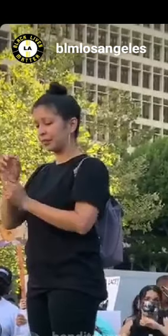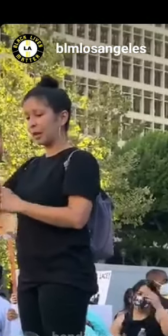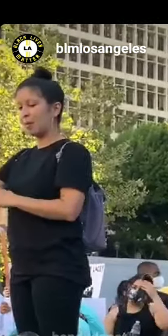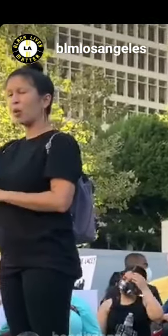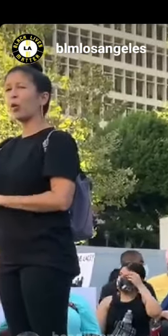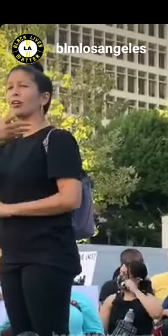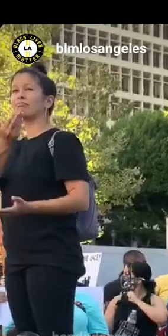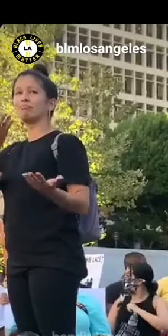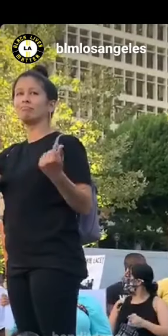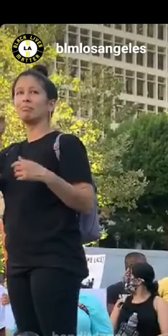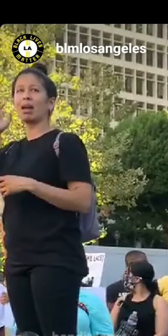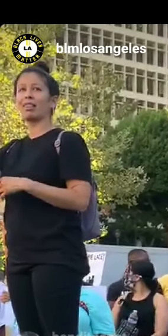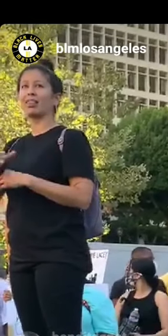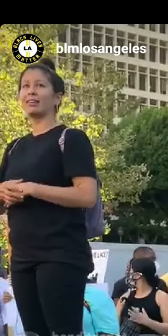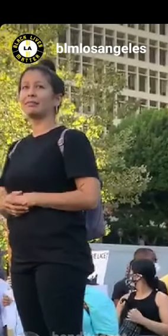Michael, where are you at?